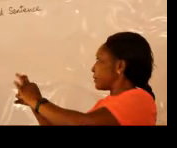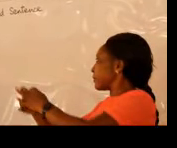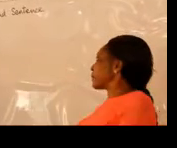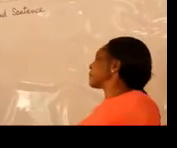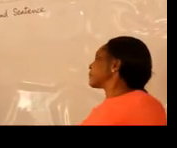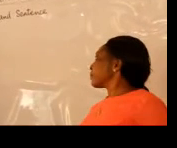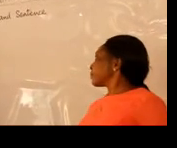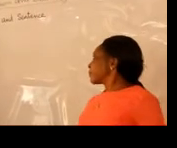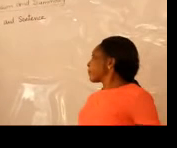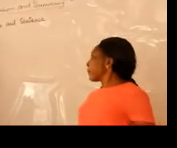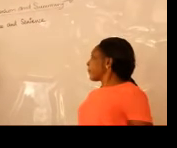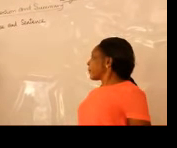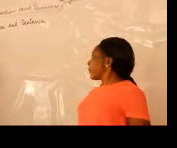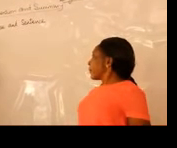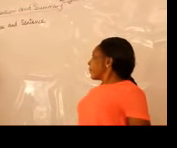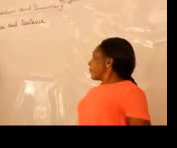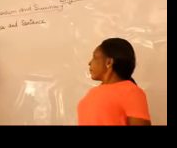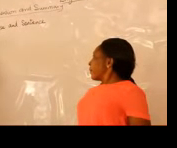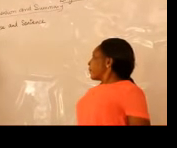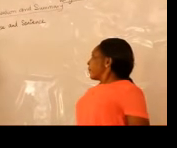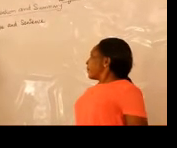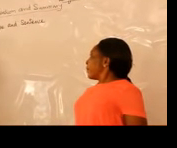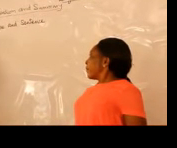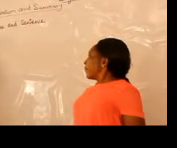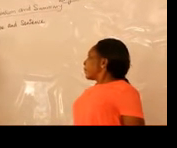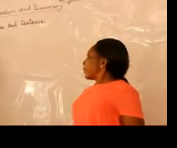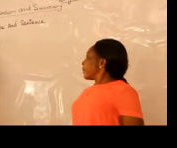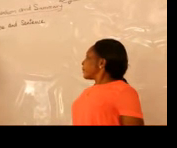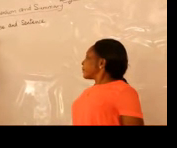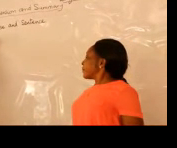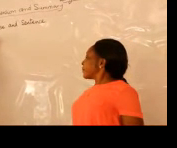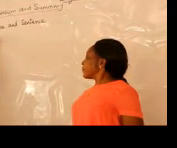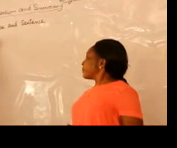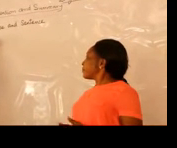does not contain